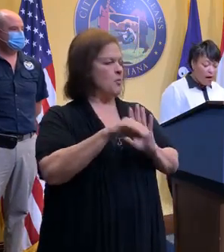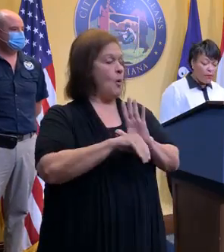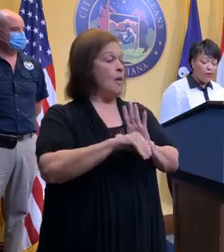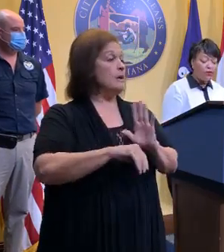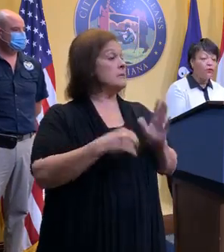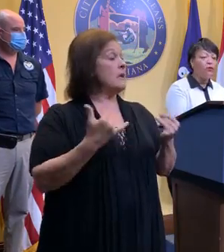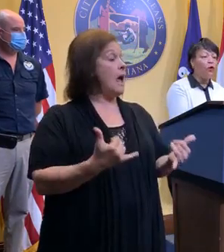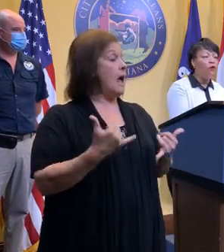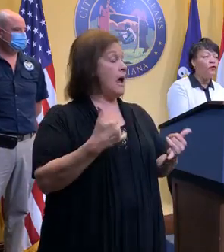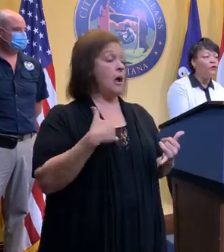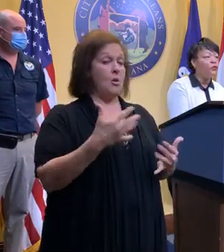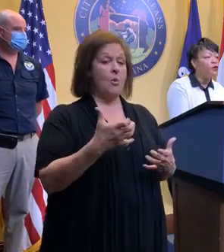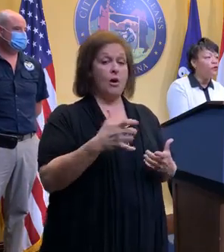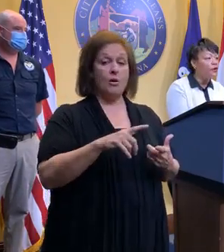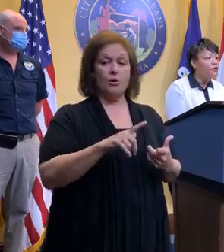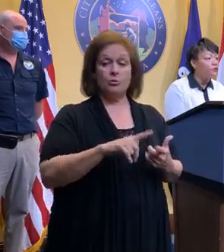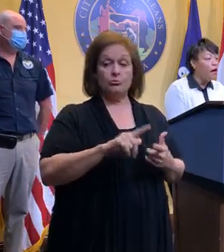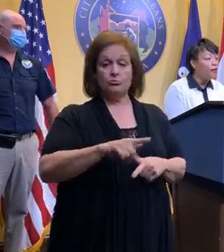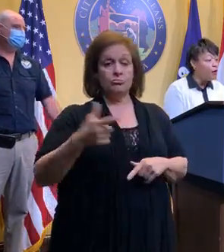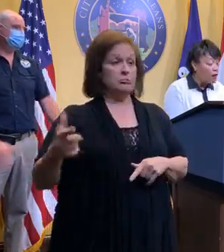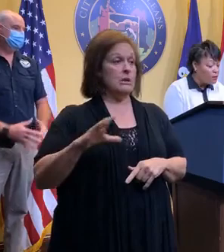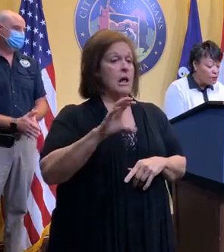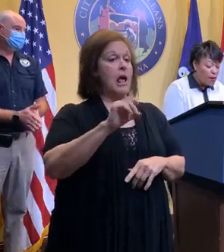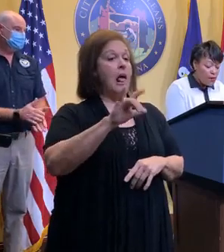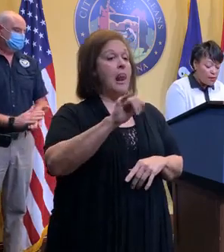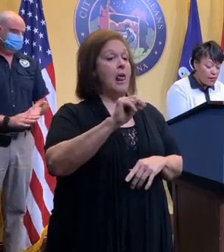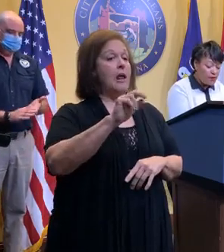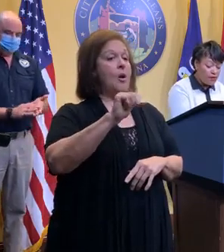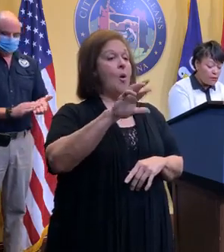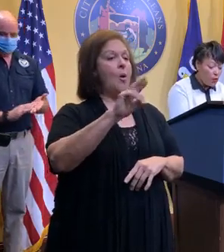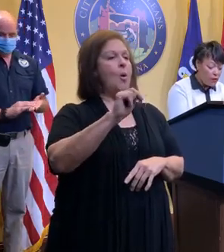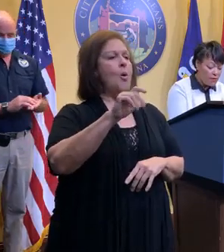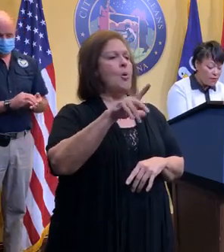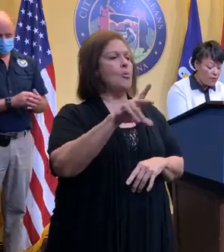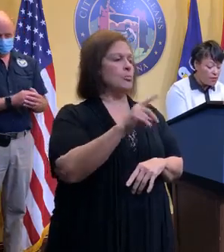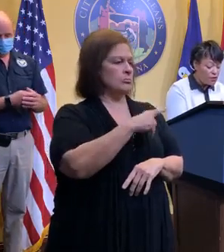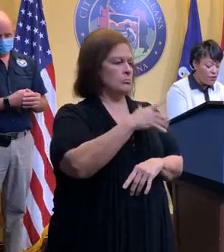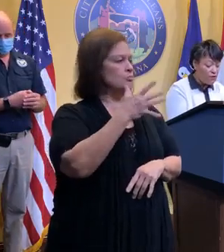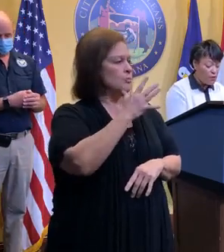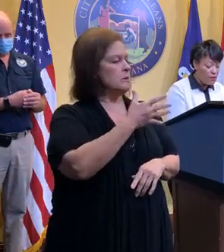with that, I'm going to turn it over to our Director, Colin Arnold, to give us